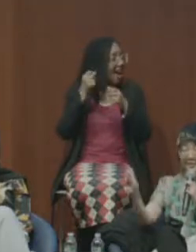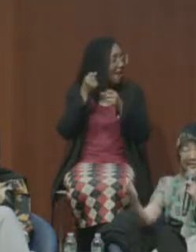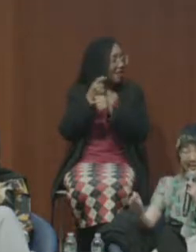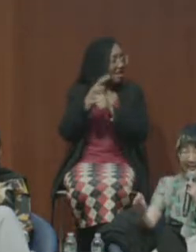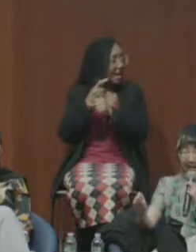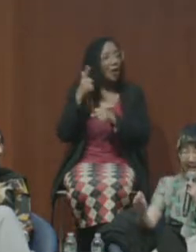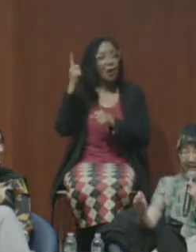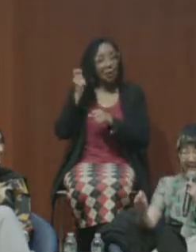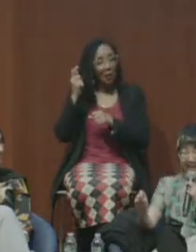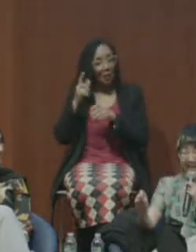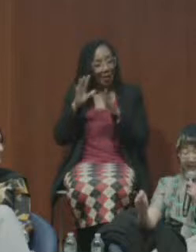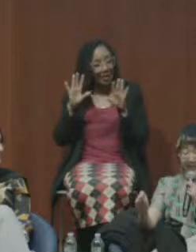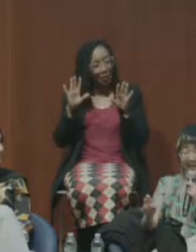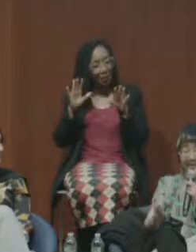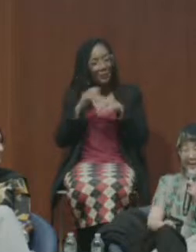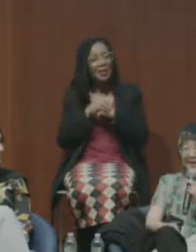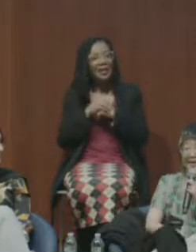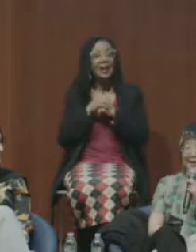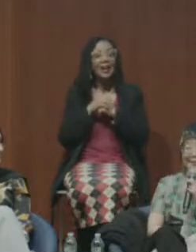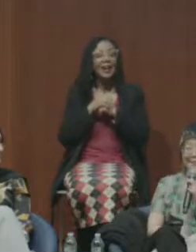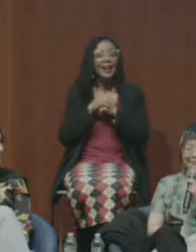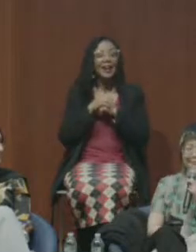So we did get that, all right.